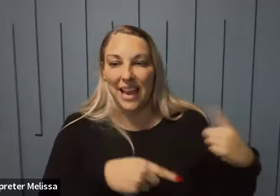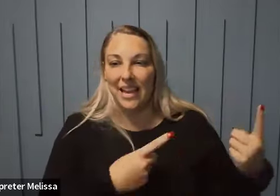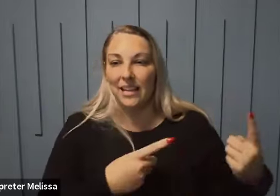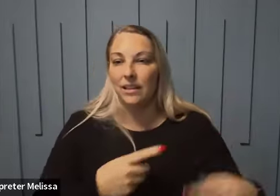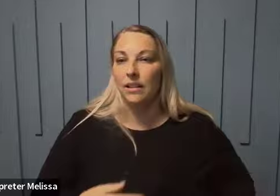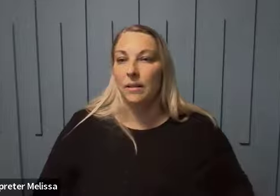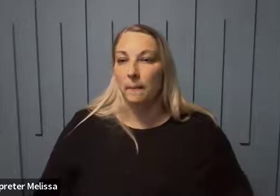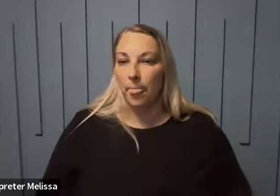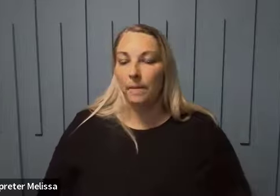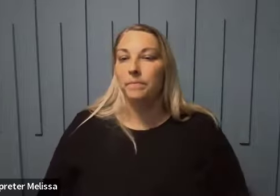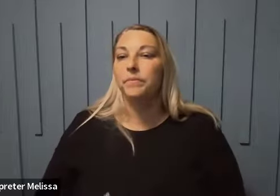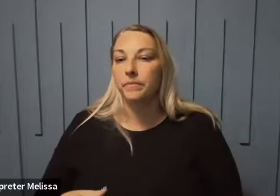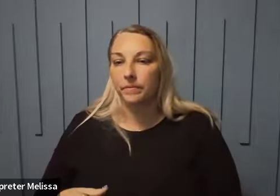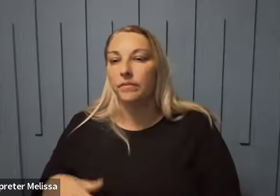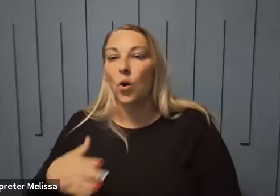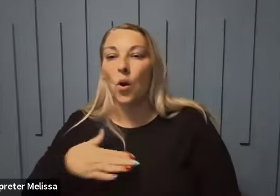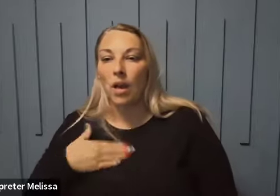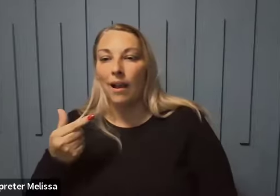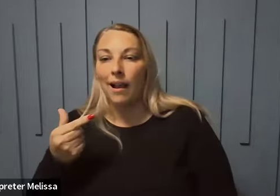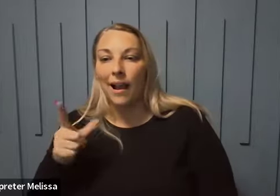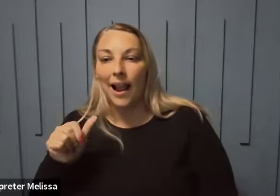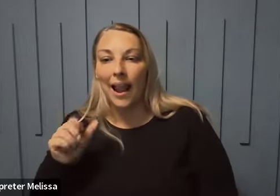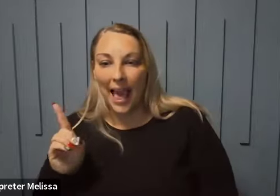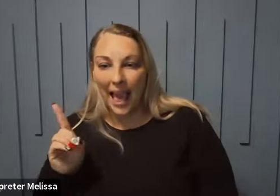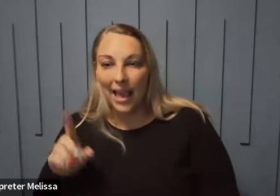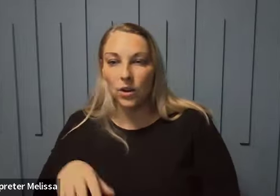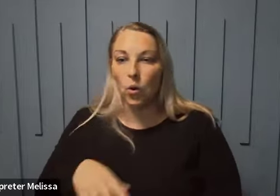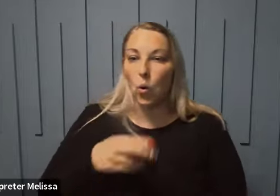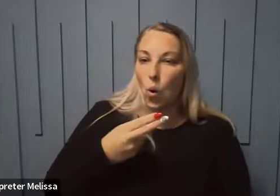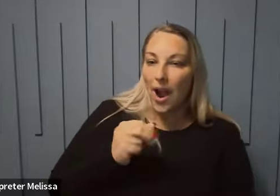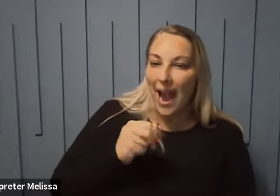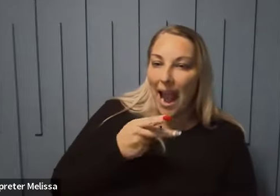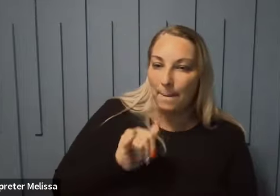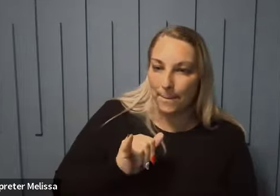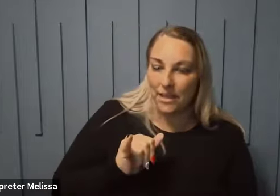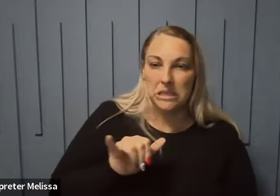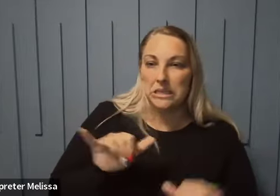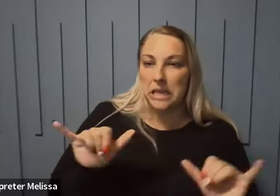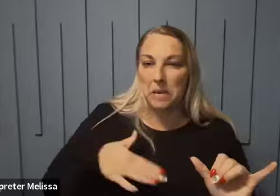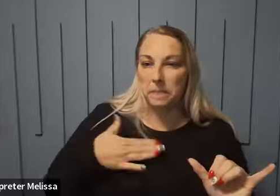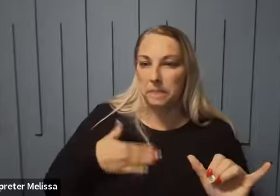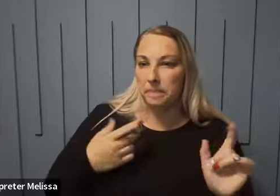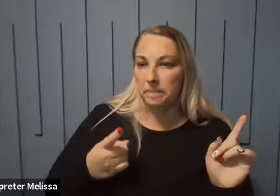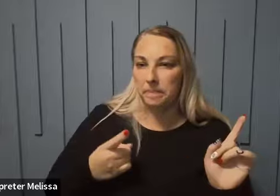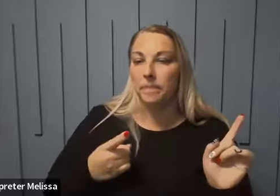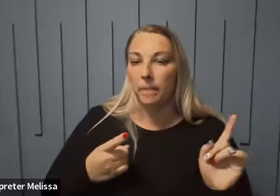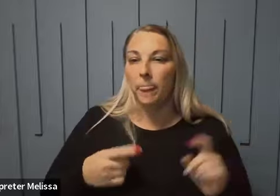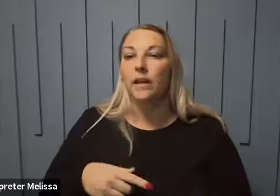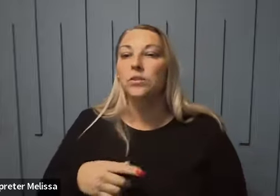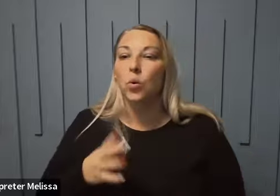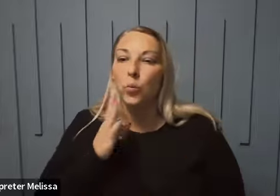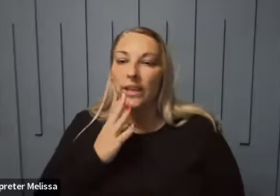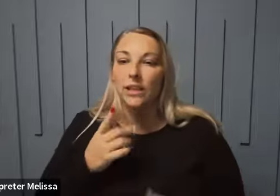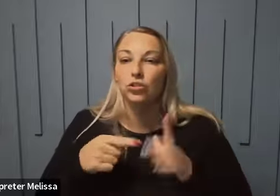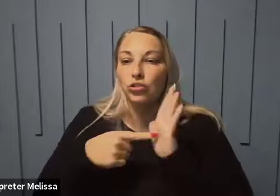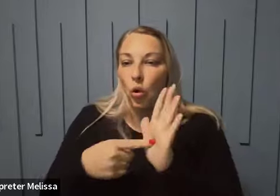be happy or glad, or we can say happy or glad. So we can give them the exact English word